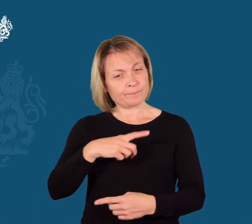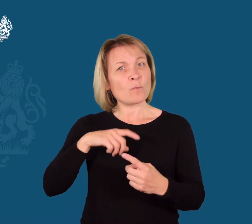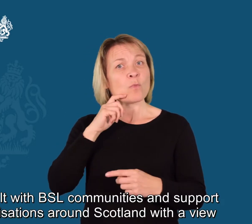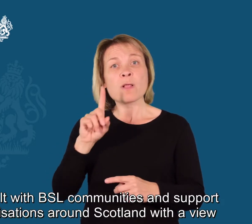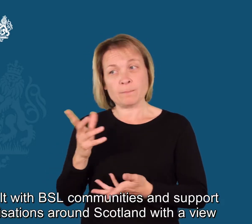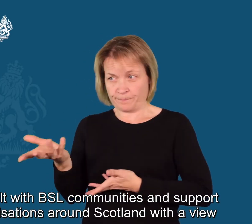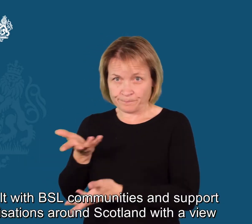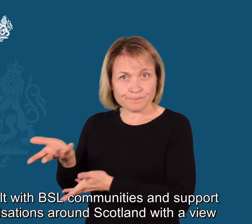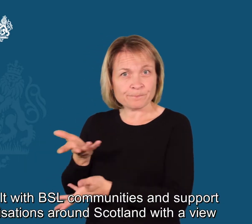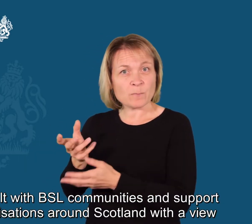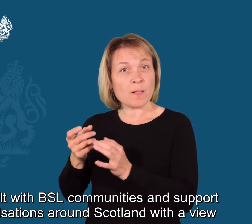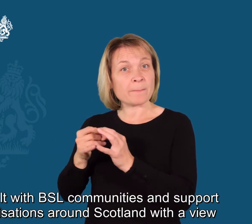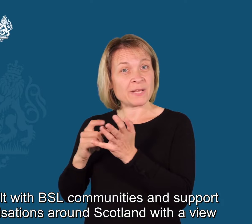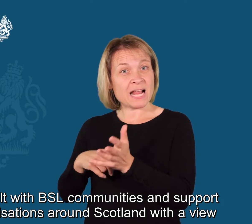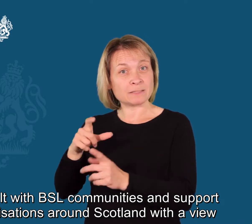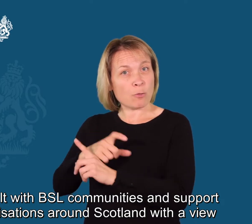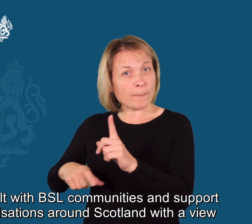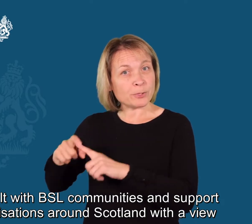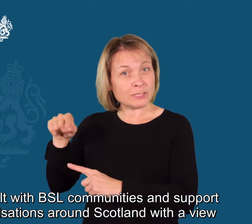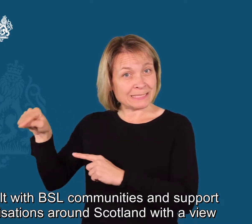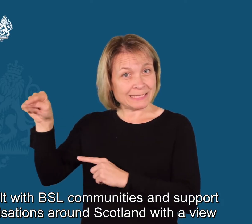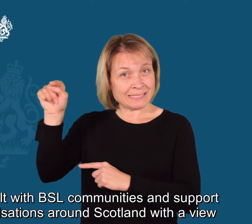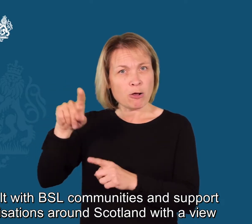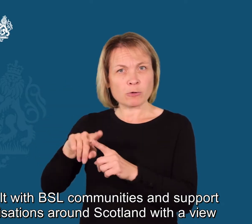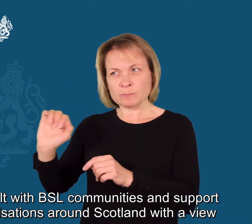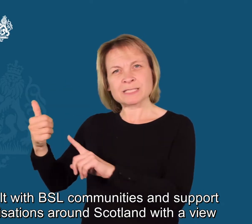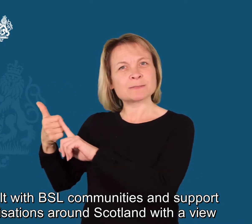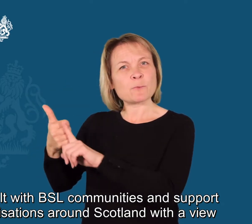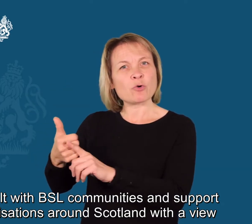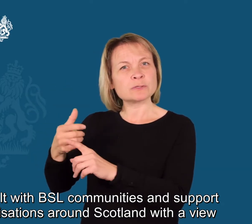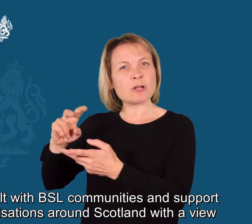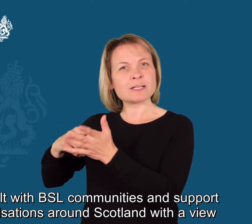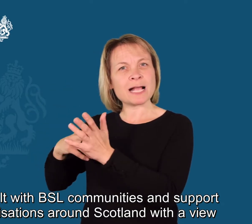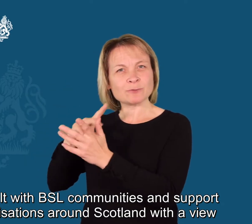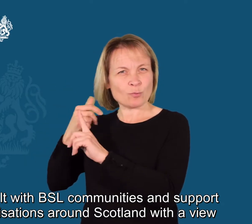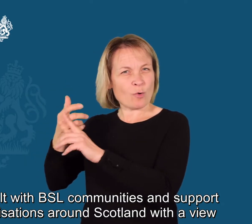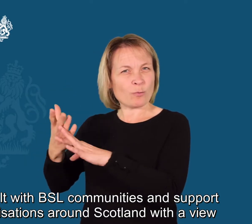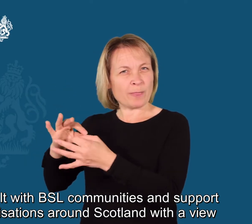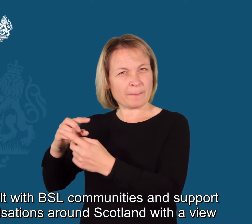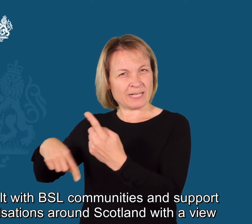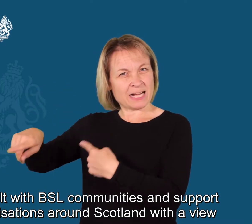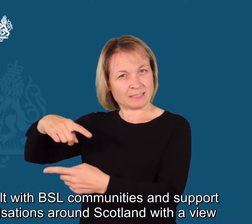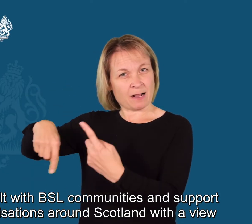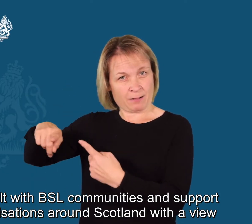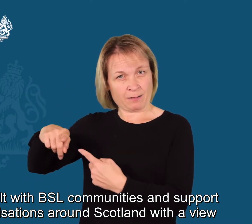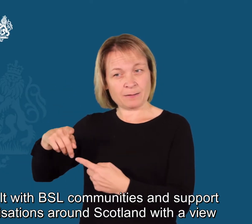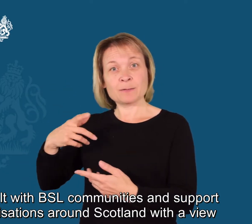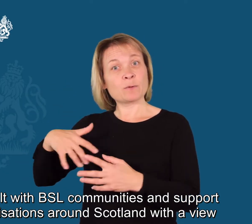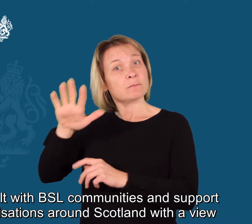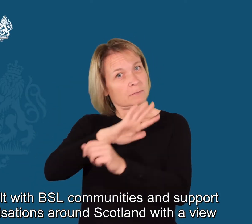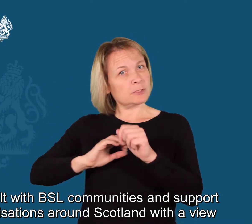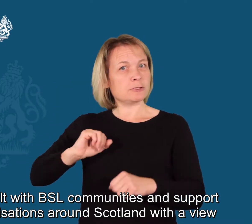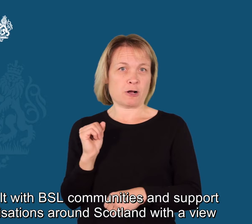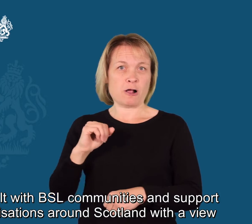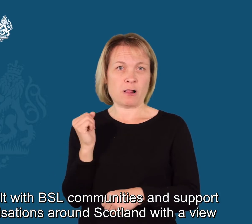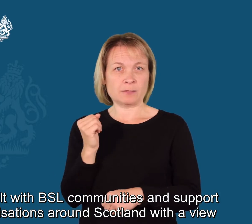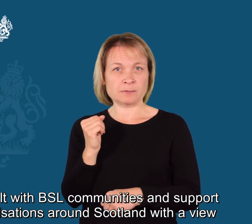Consult with BSL communities and support organisations around Scotland with a view to establishing what are seen to be gaps in service